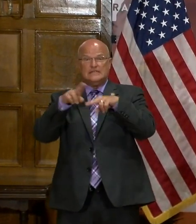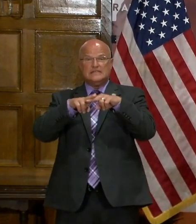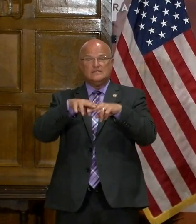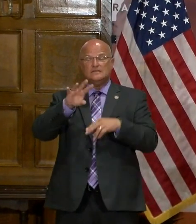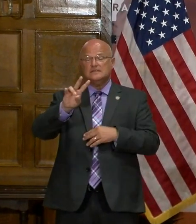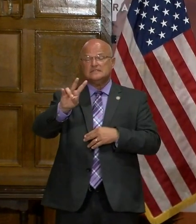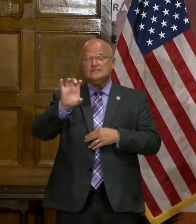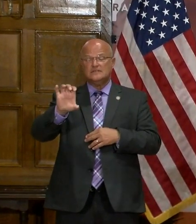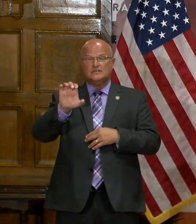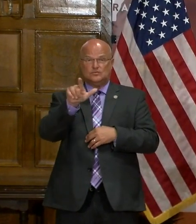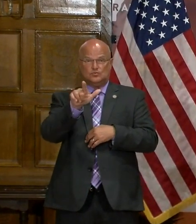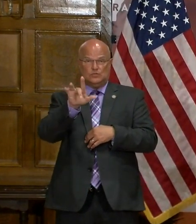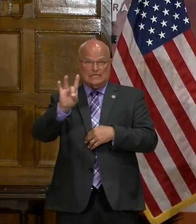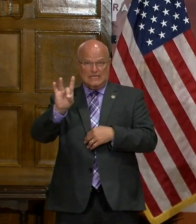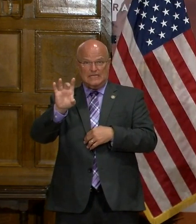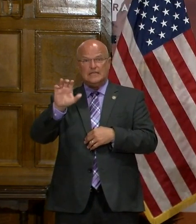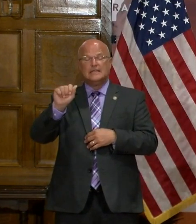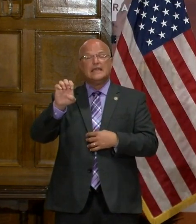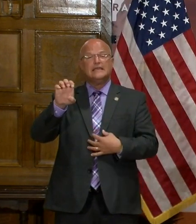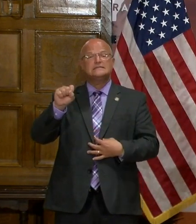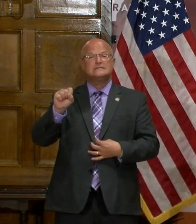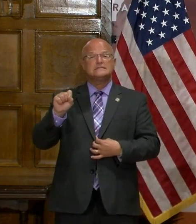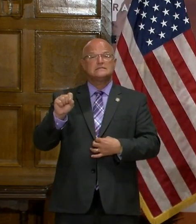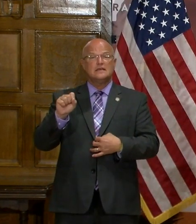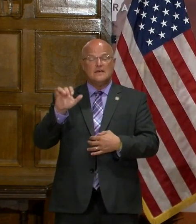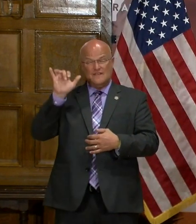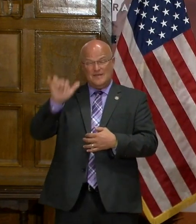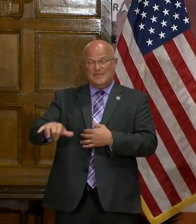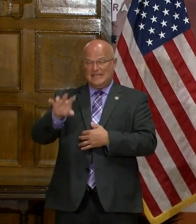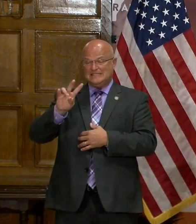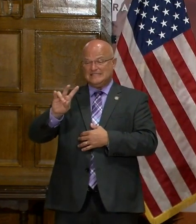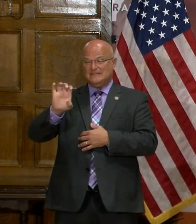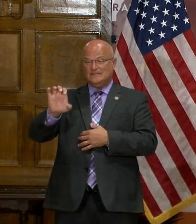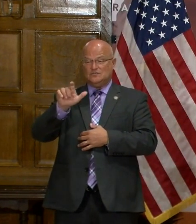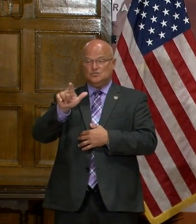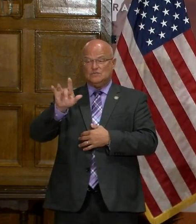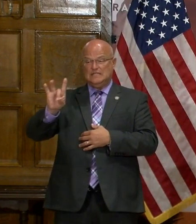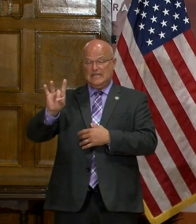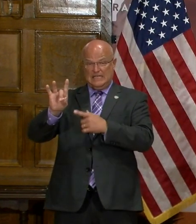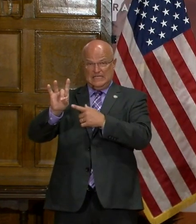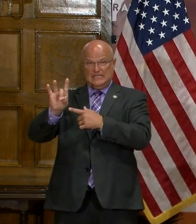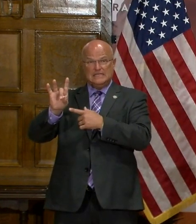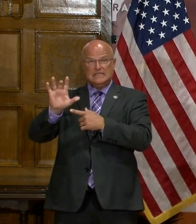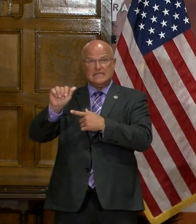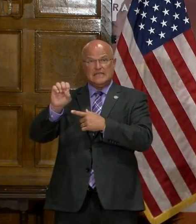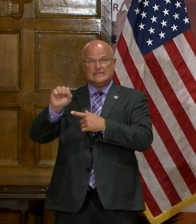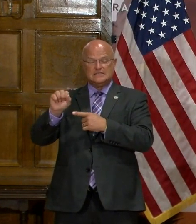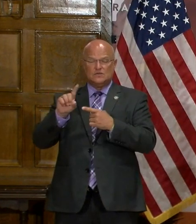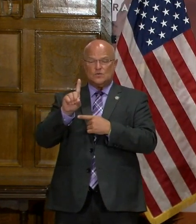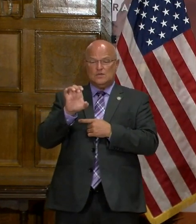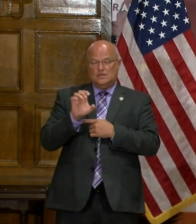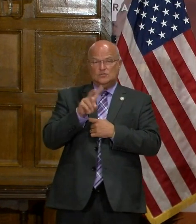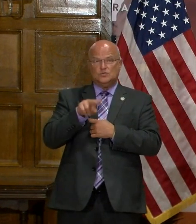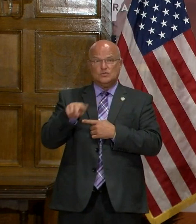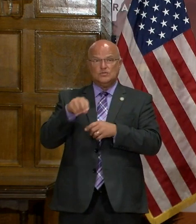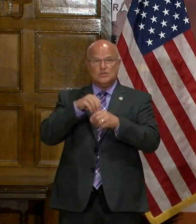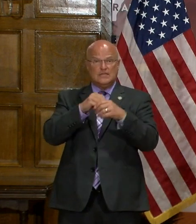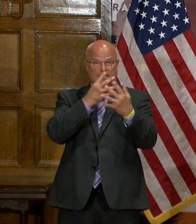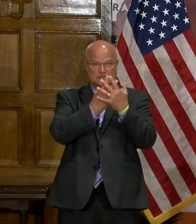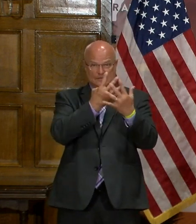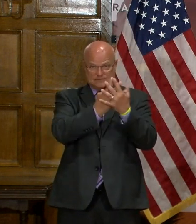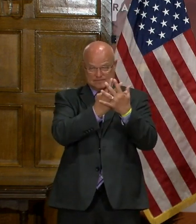additional 728 cases. Of those 728 cases, 122 are in